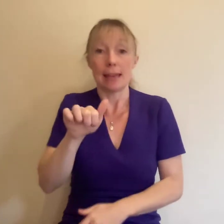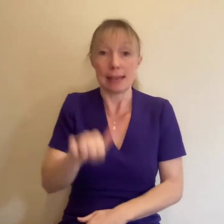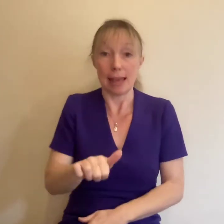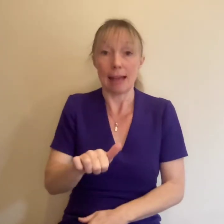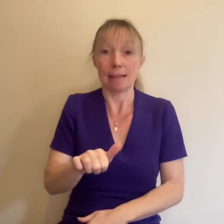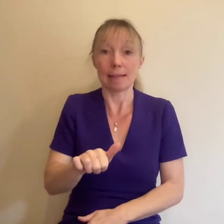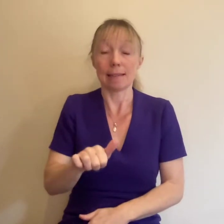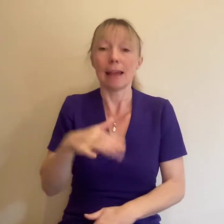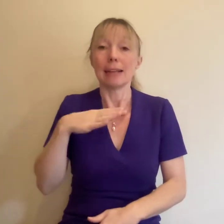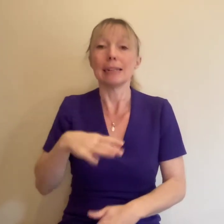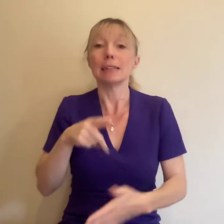in the last 3 years.